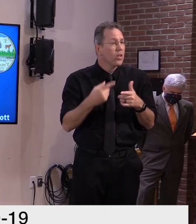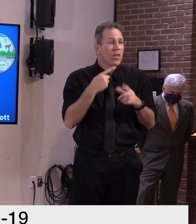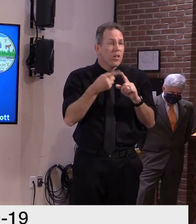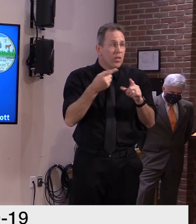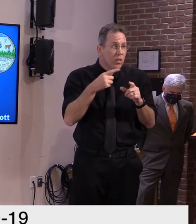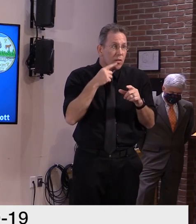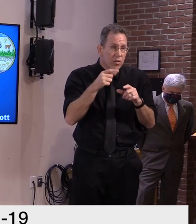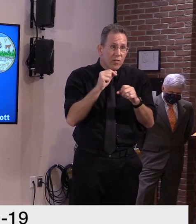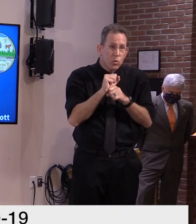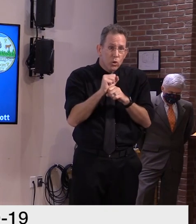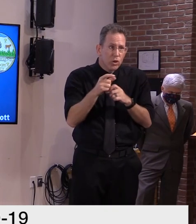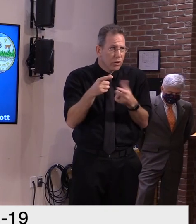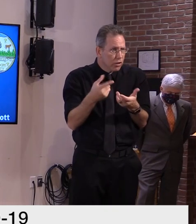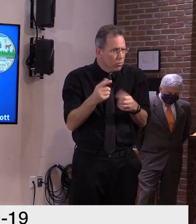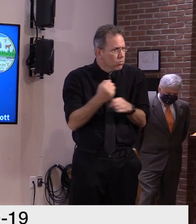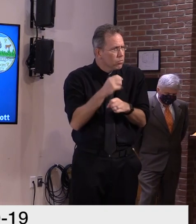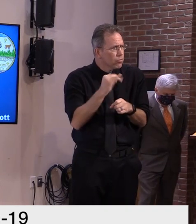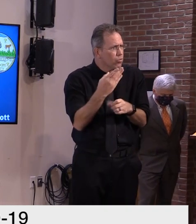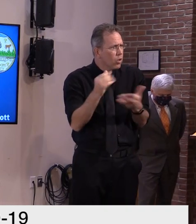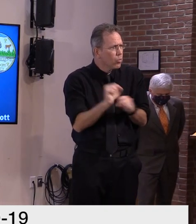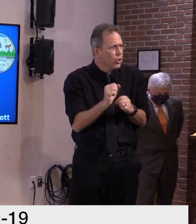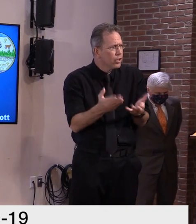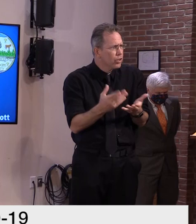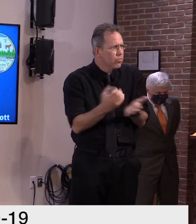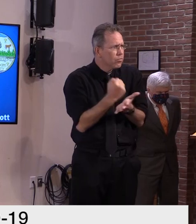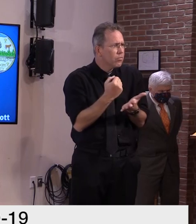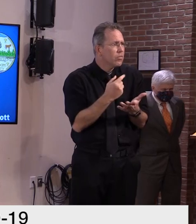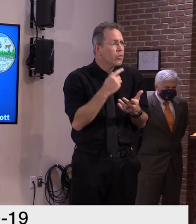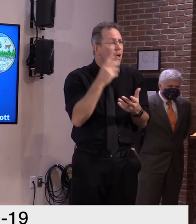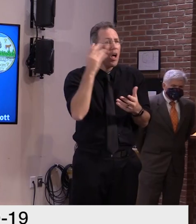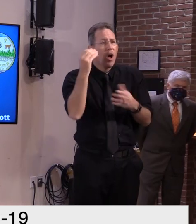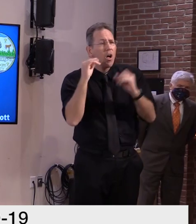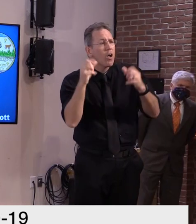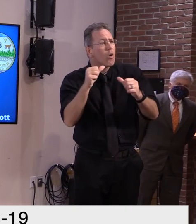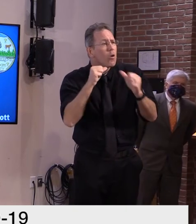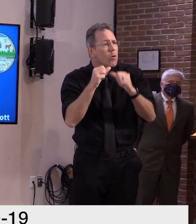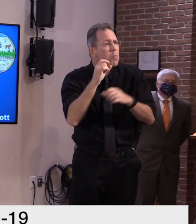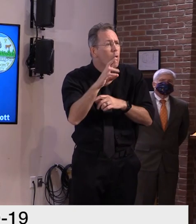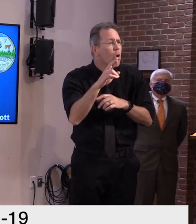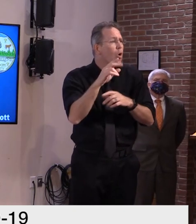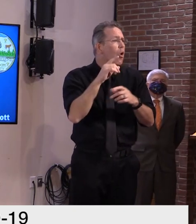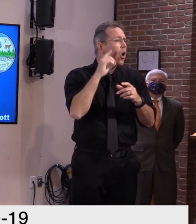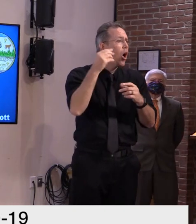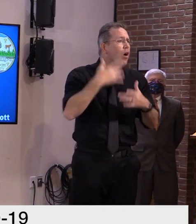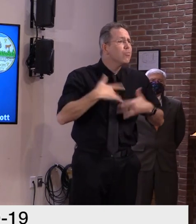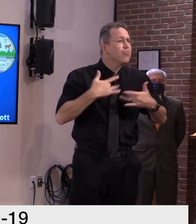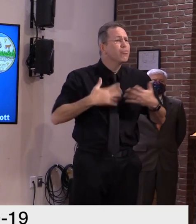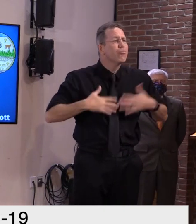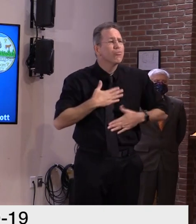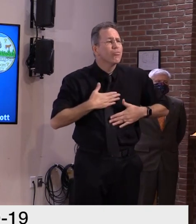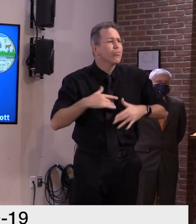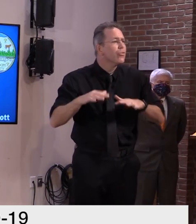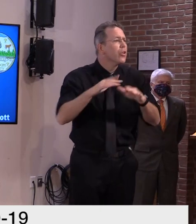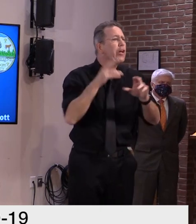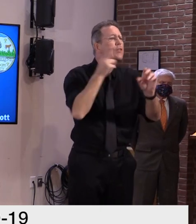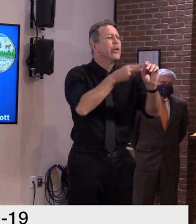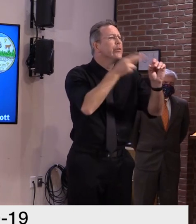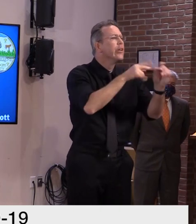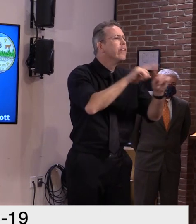an exemption to go socialize. You don't have an exemption to go to the bar. You don't have an exemption to go live it up in Vermont while you're here for